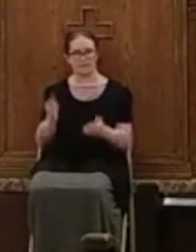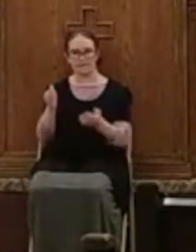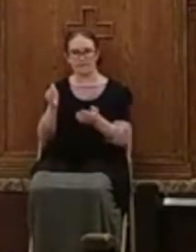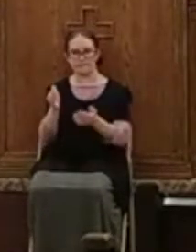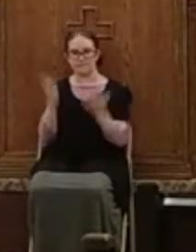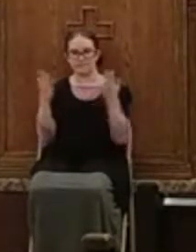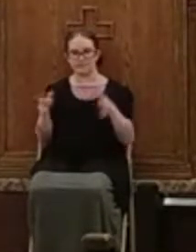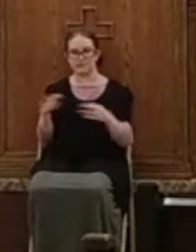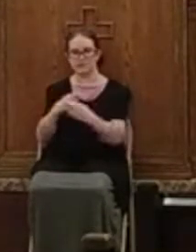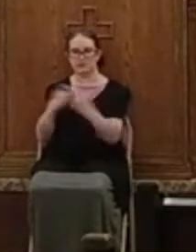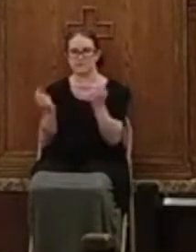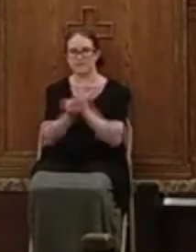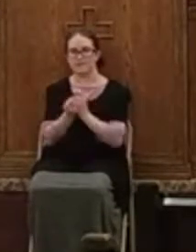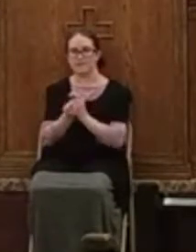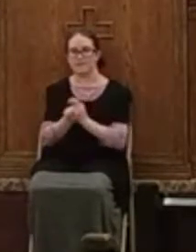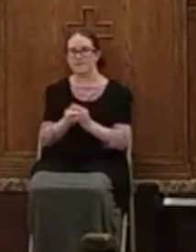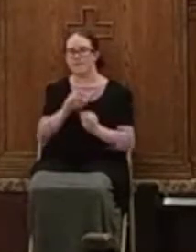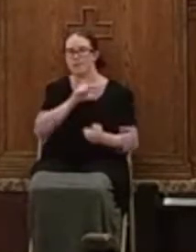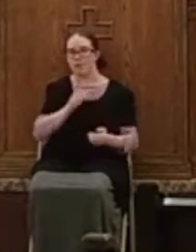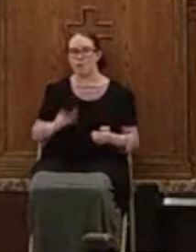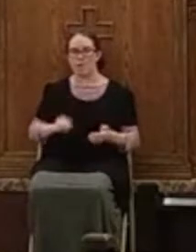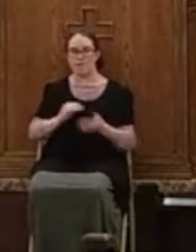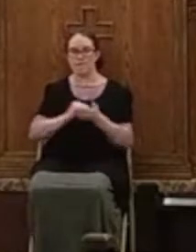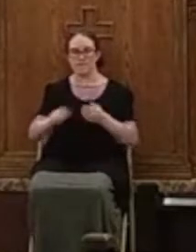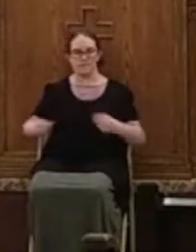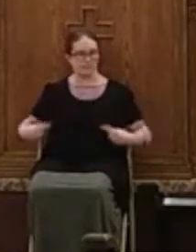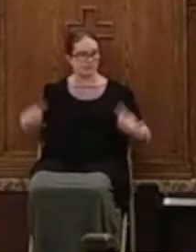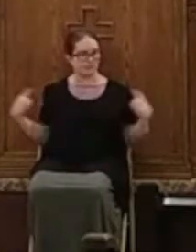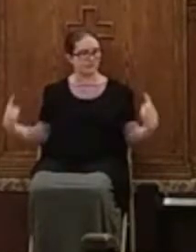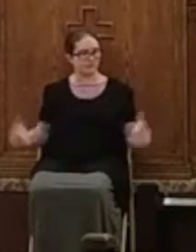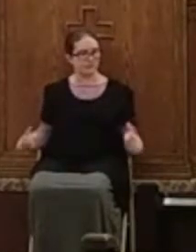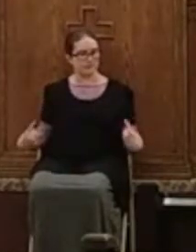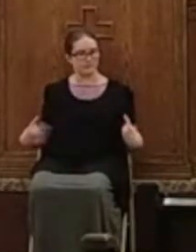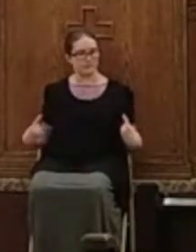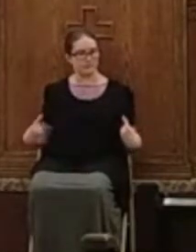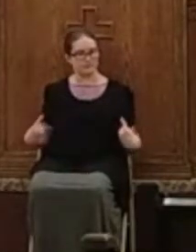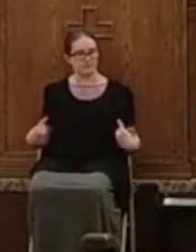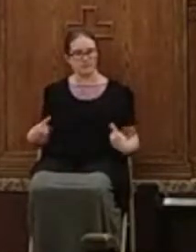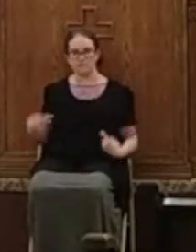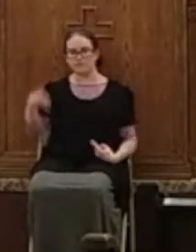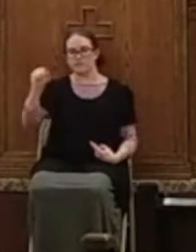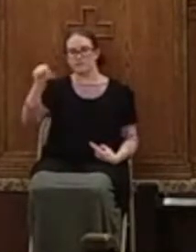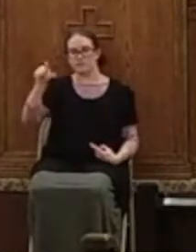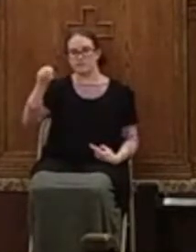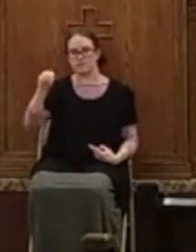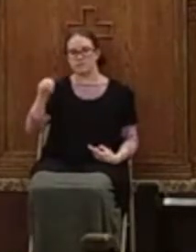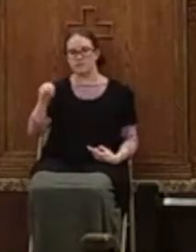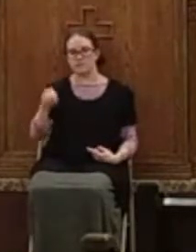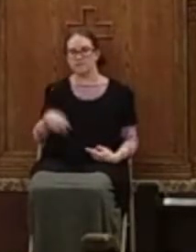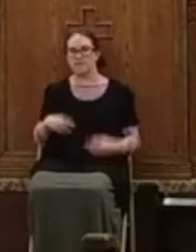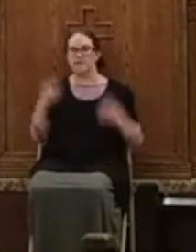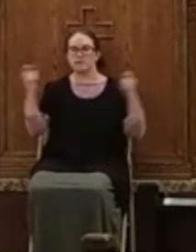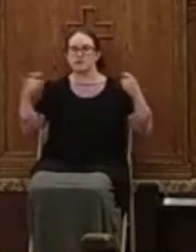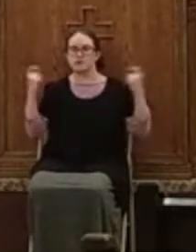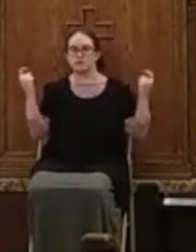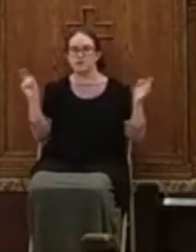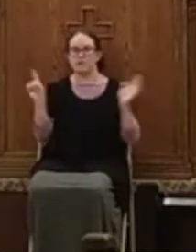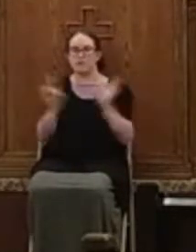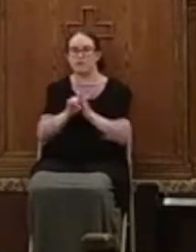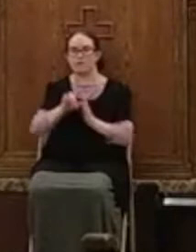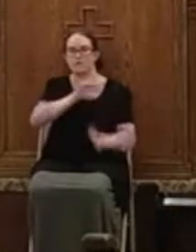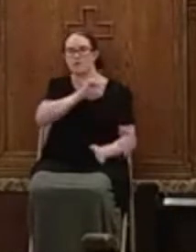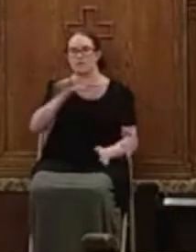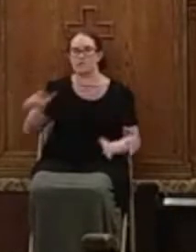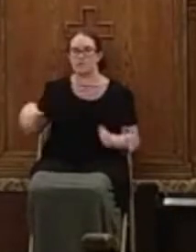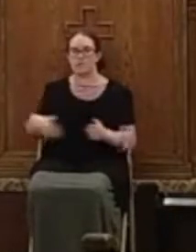after we've asked the Lord to forgive us our sins. Psalm 100 says, make a joyful noise unto the Lord, all